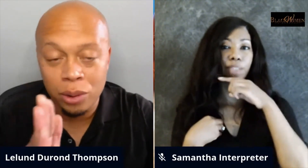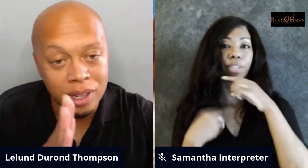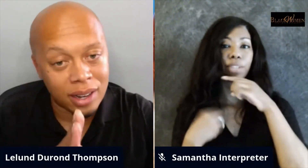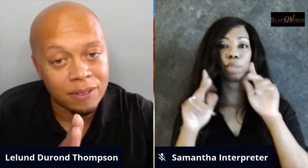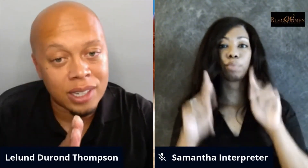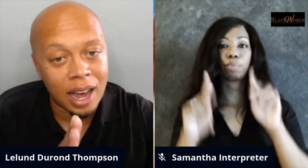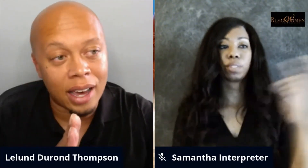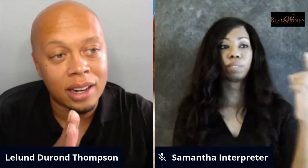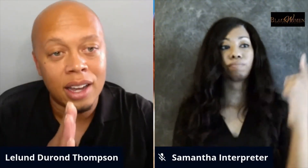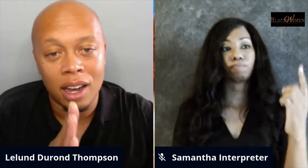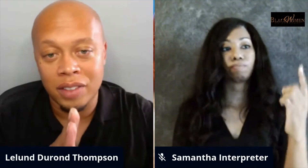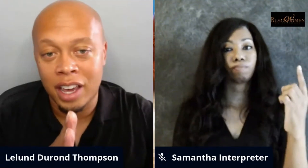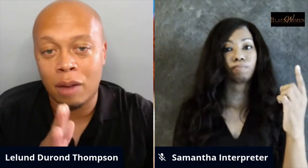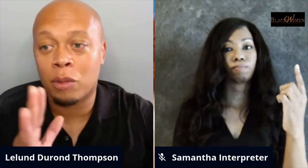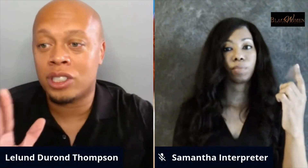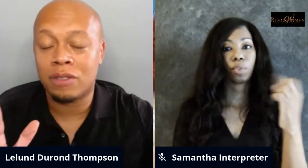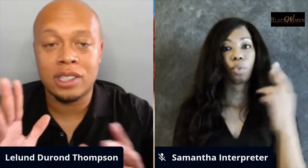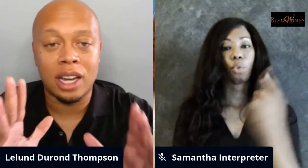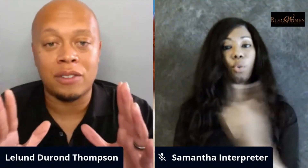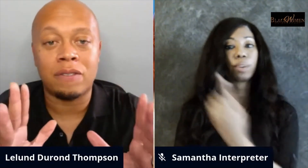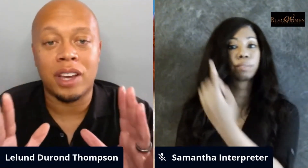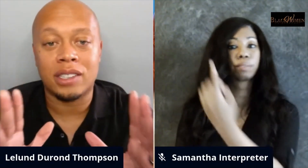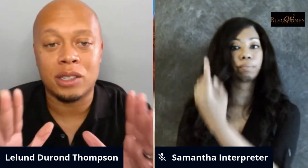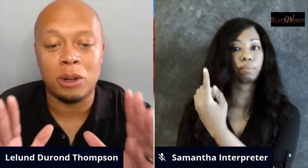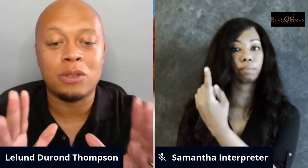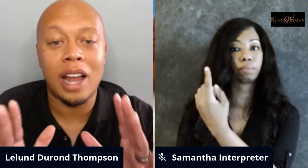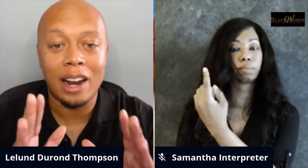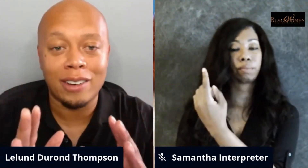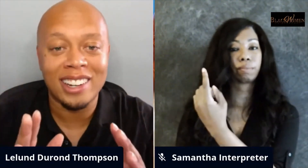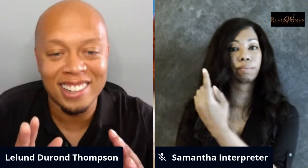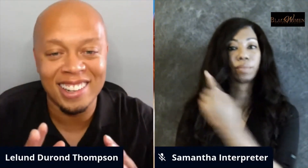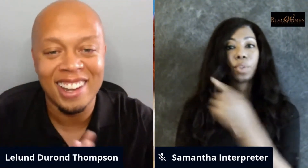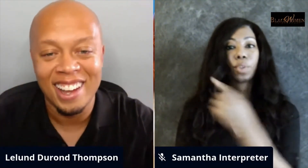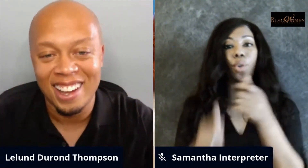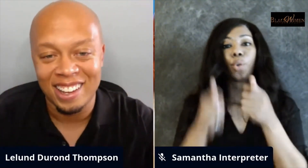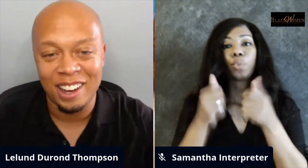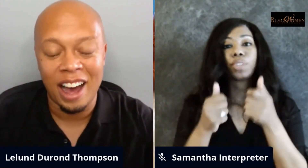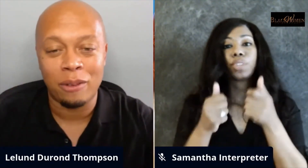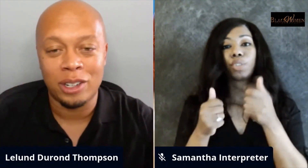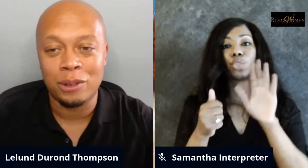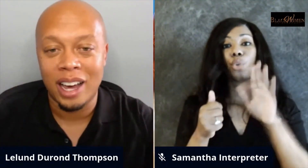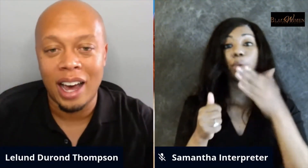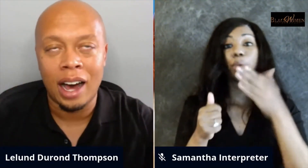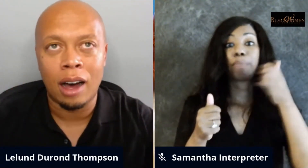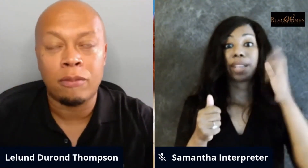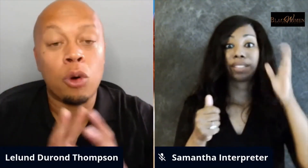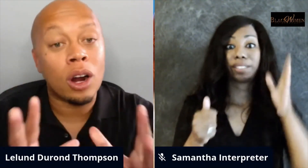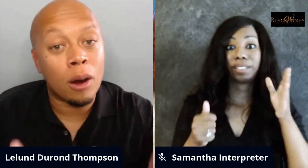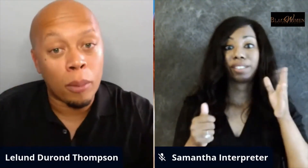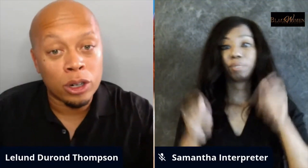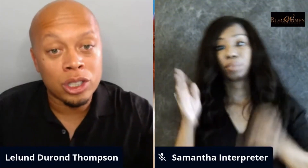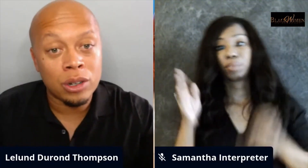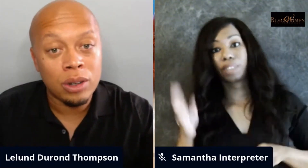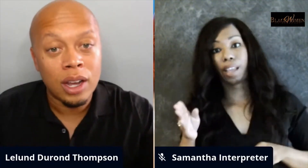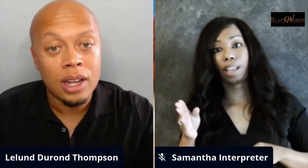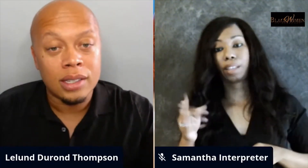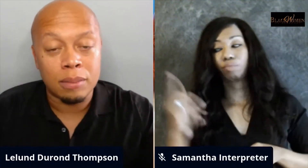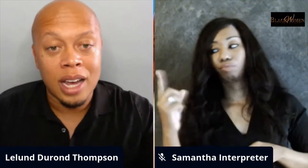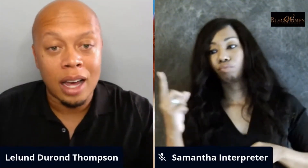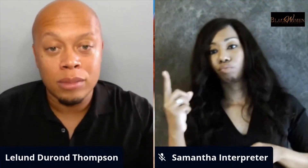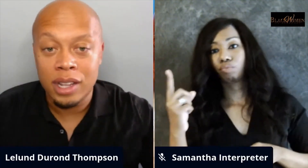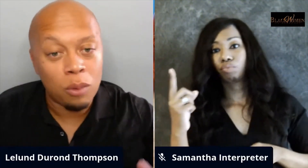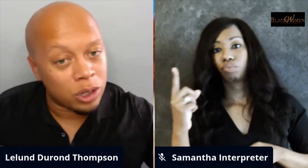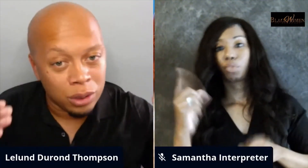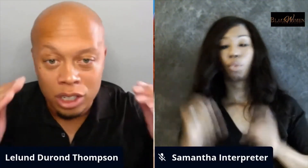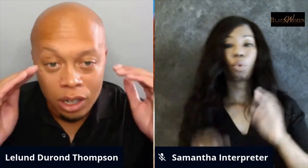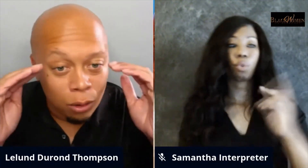right or the left side of the camera, whichever side of your face is most flattering. You know, I would do that. For a commercial,